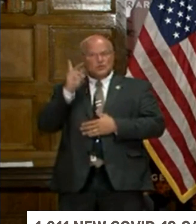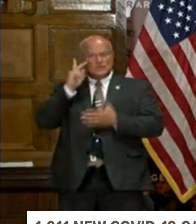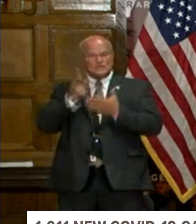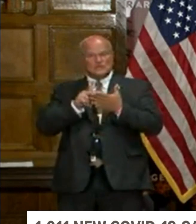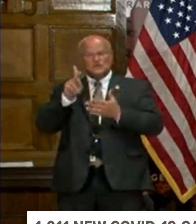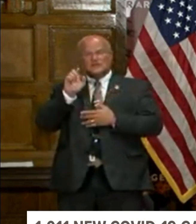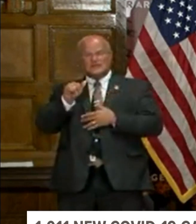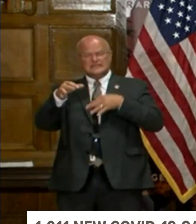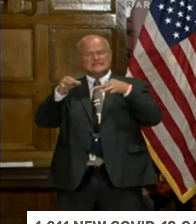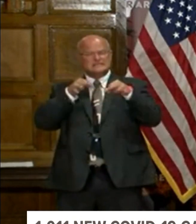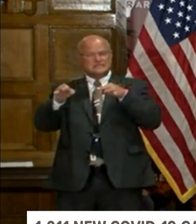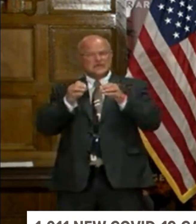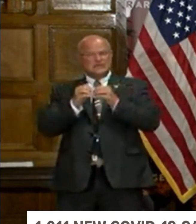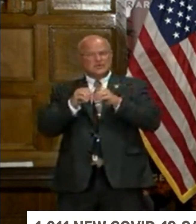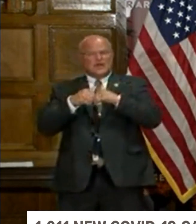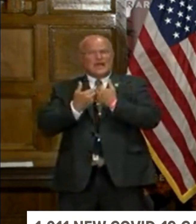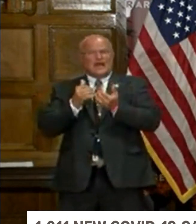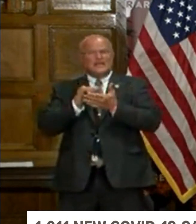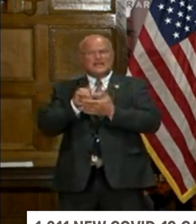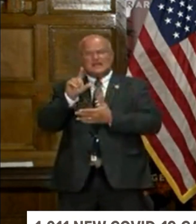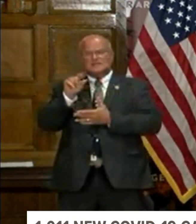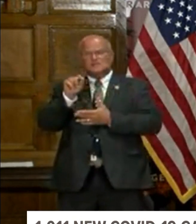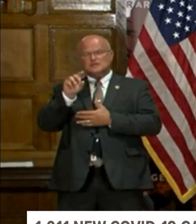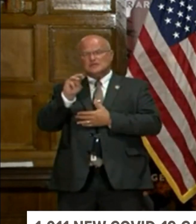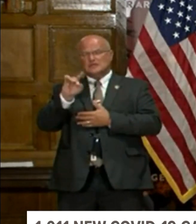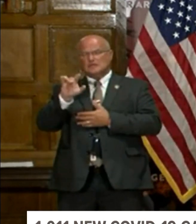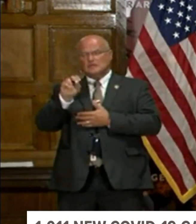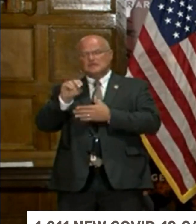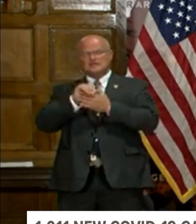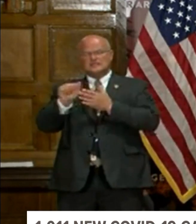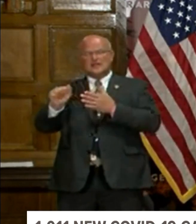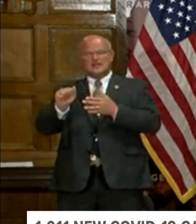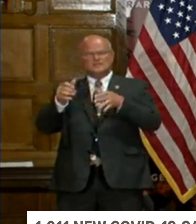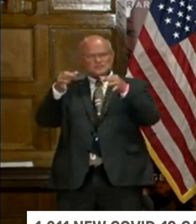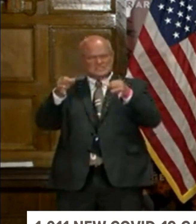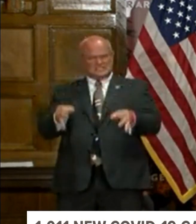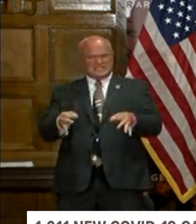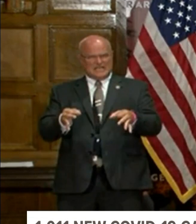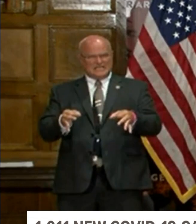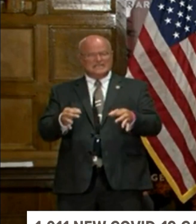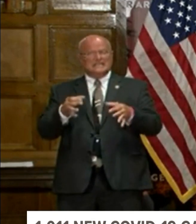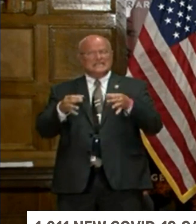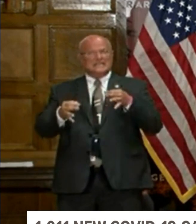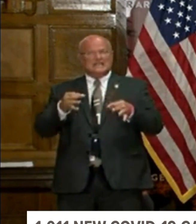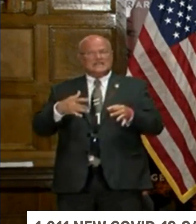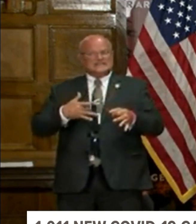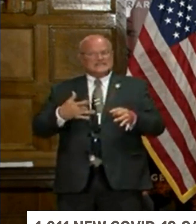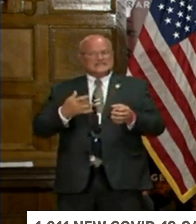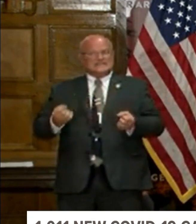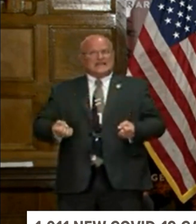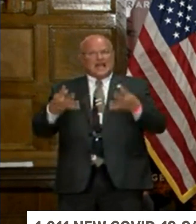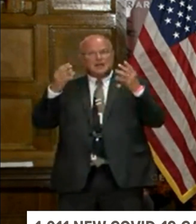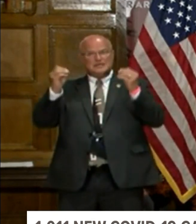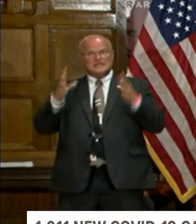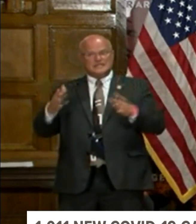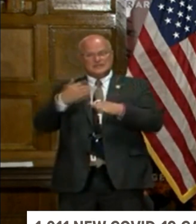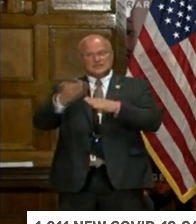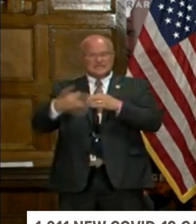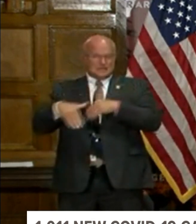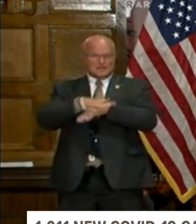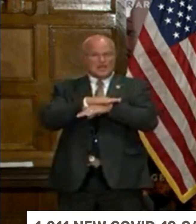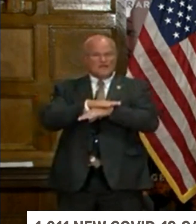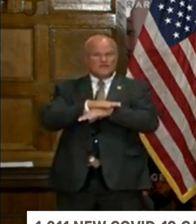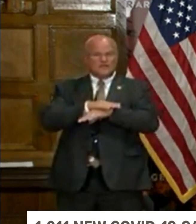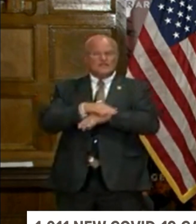could talk a little bit more about how that $20 million estimate was reached at, and if there's a sense of how many teachers that would end up